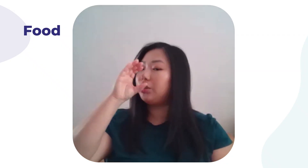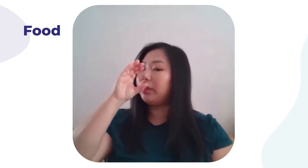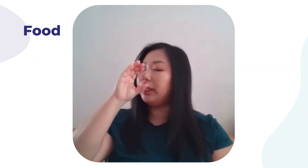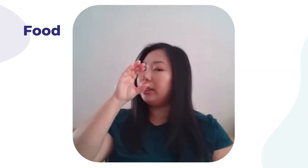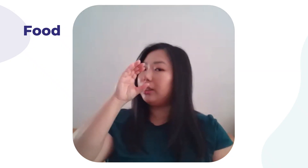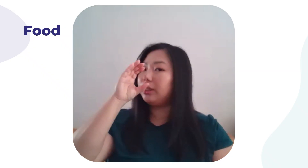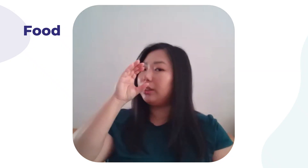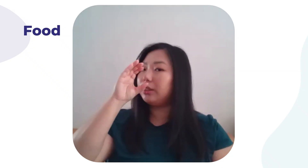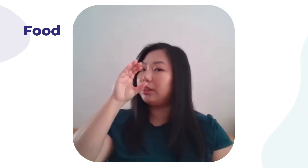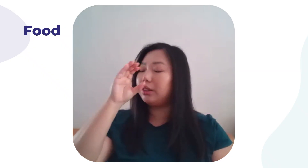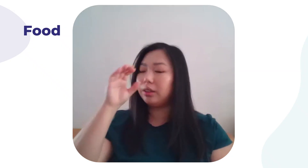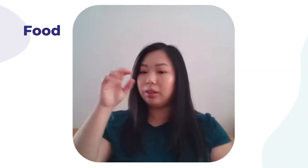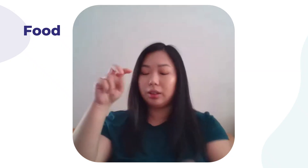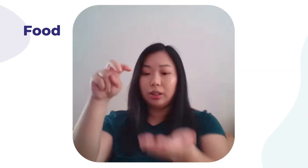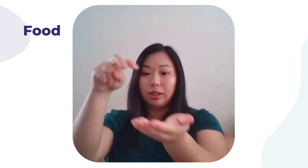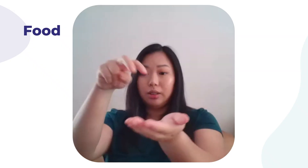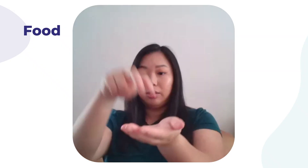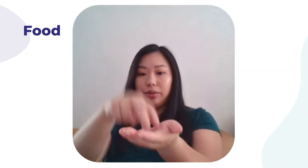Drink.